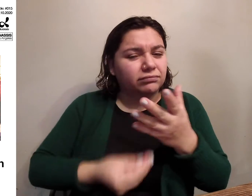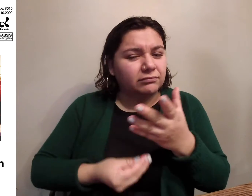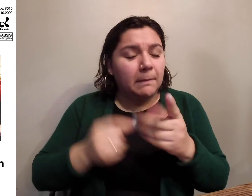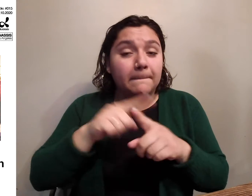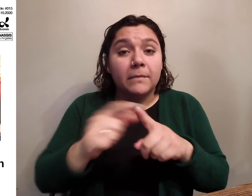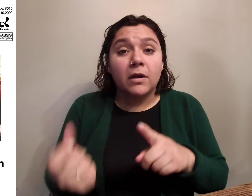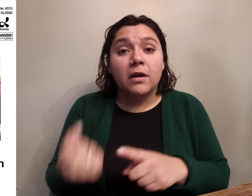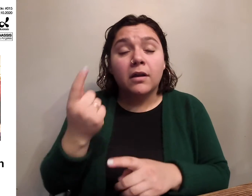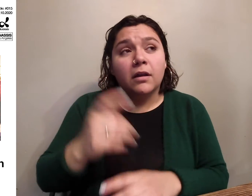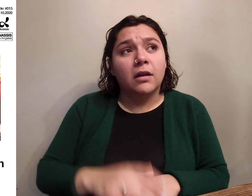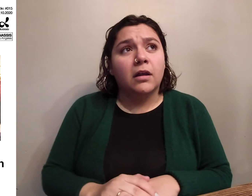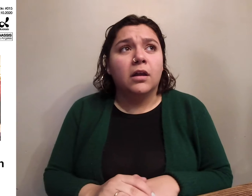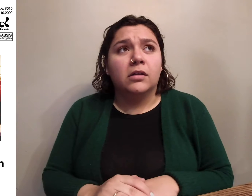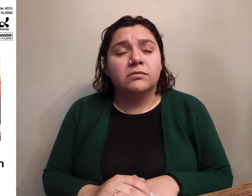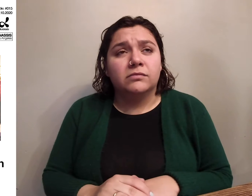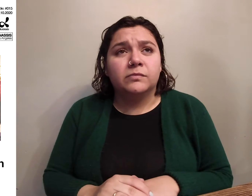to